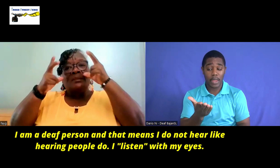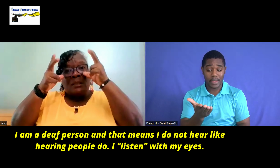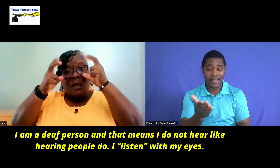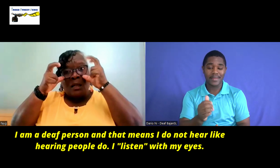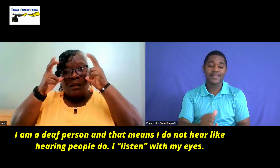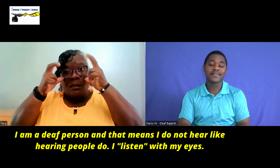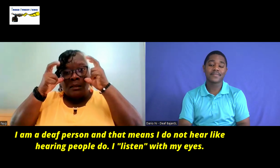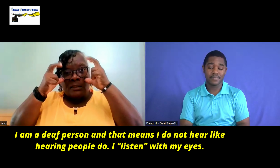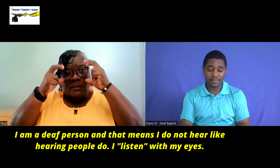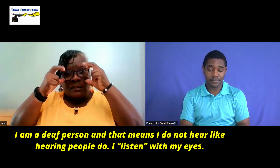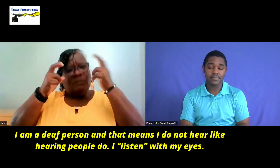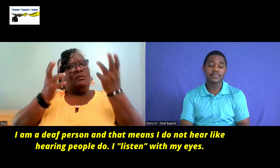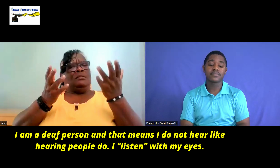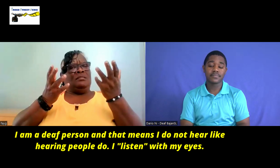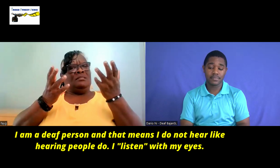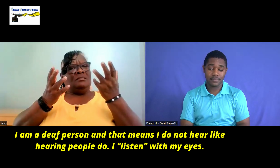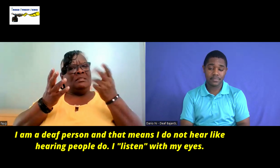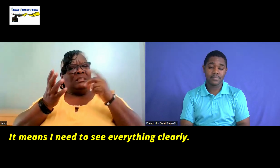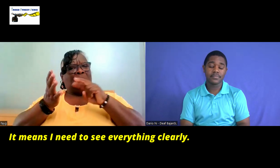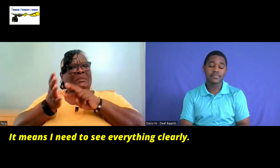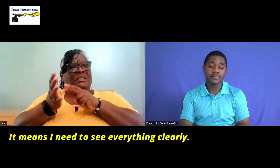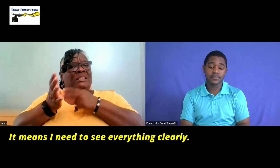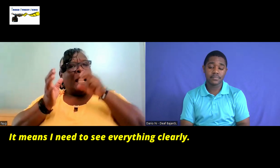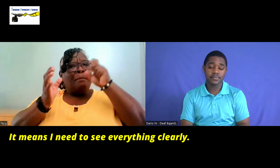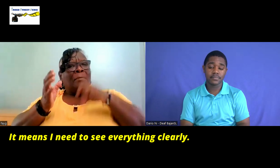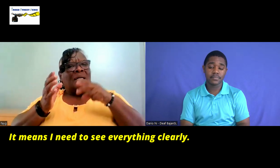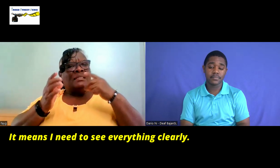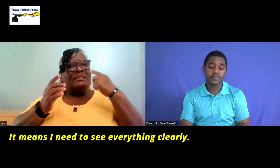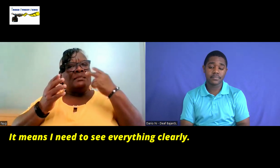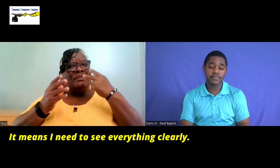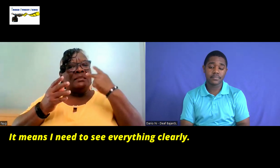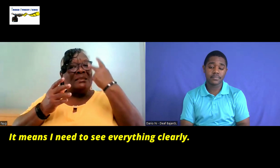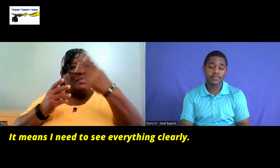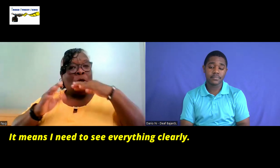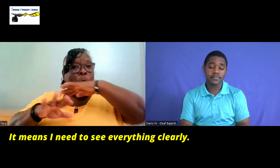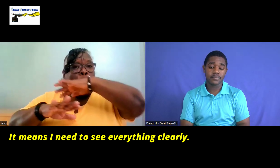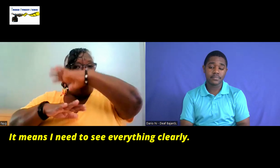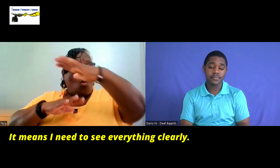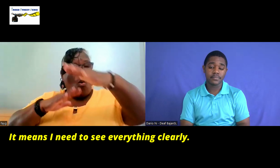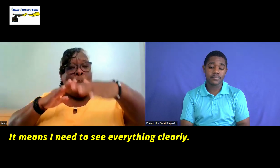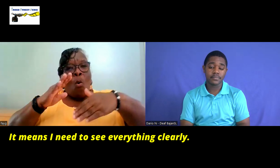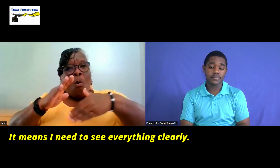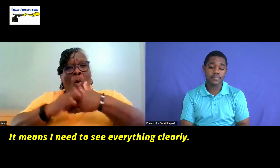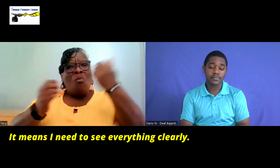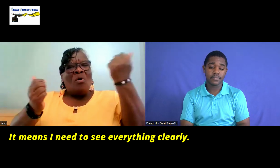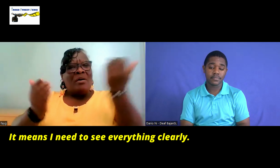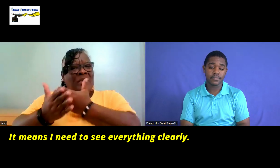I listen with my eyes. It means I need to see everything clearly.